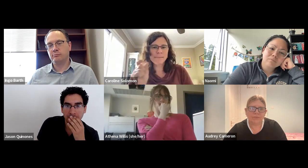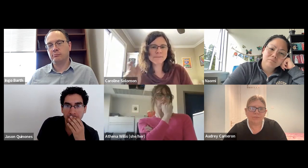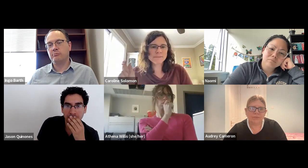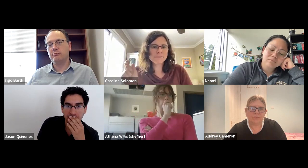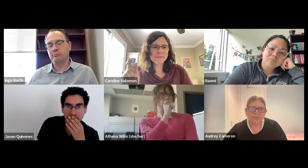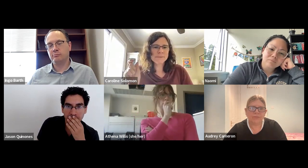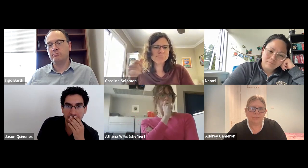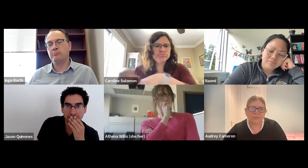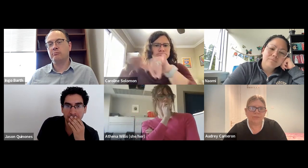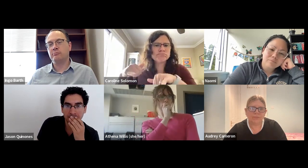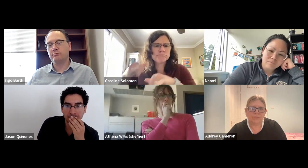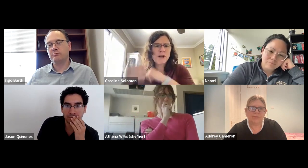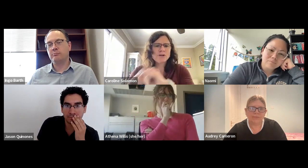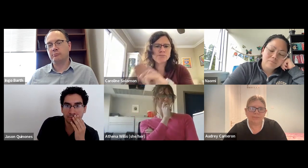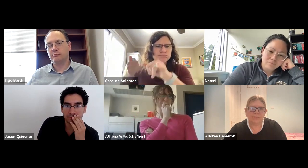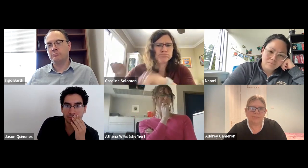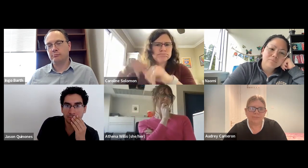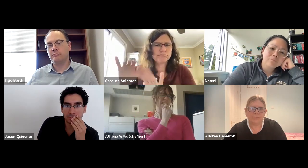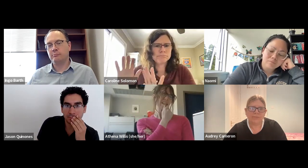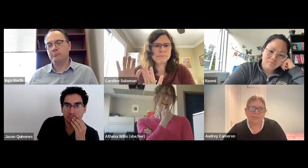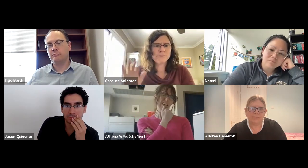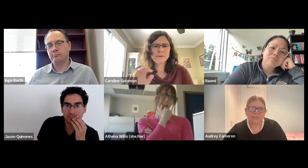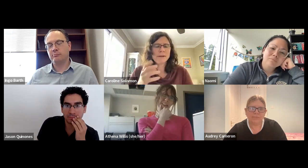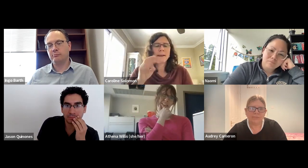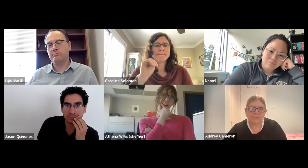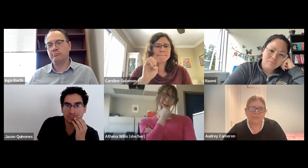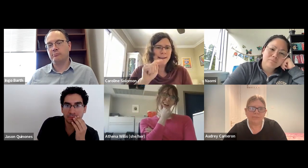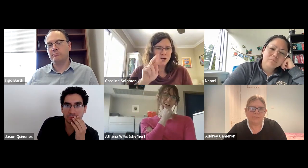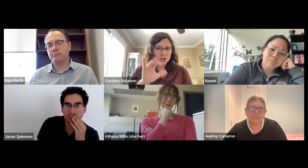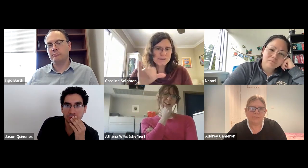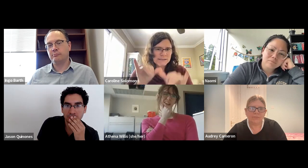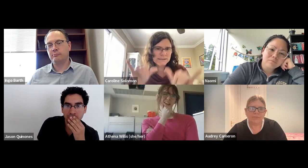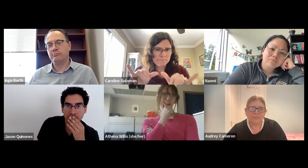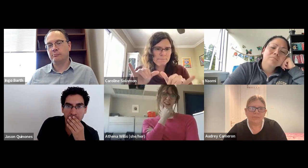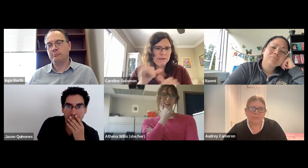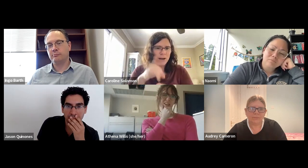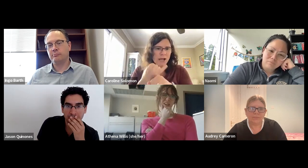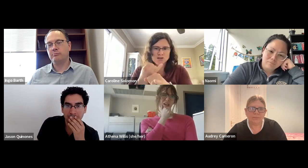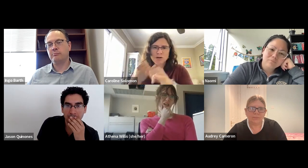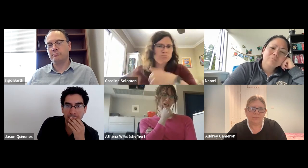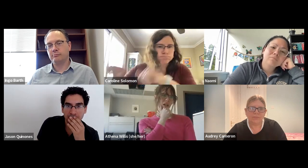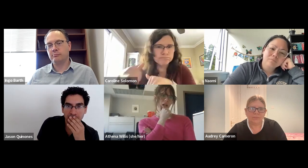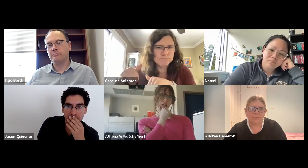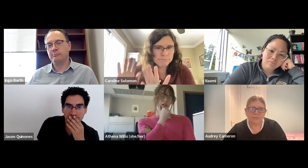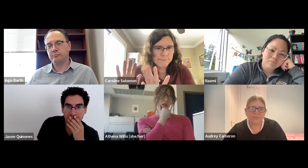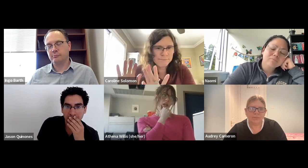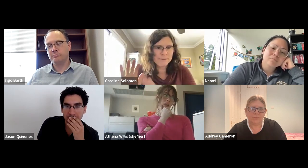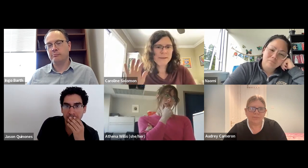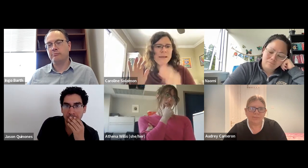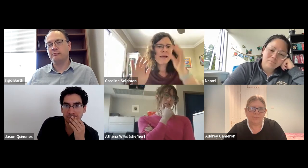you know, there are these chemical labels that are standardized on an international level in the hearing community. There's the metric system, which is standardized